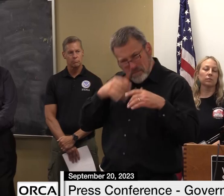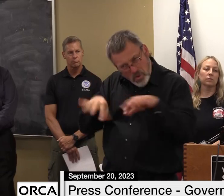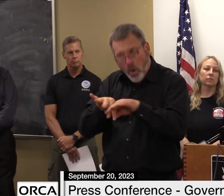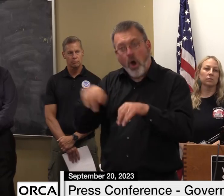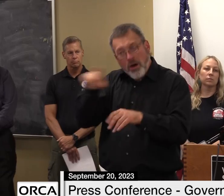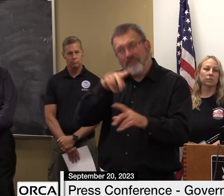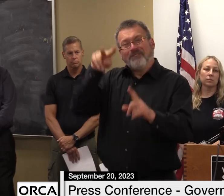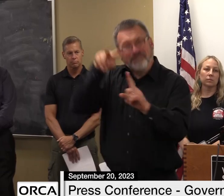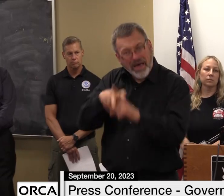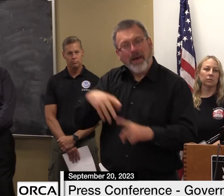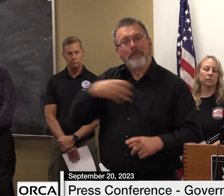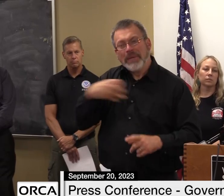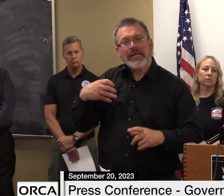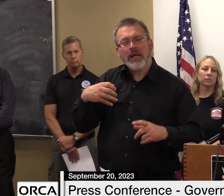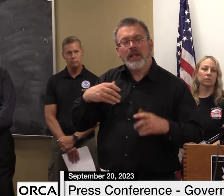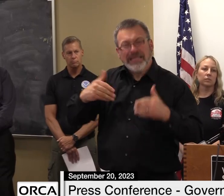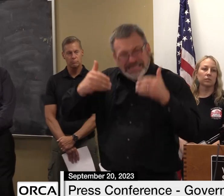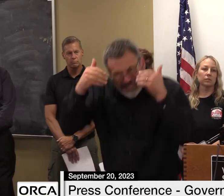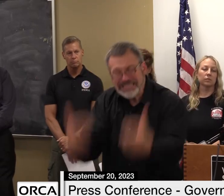people,